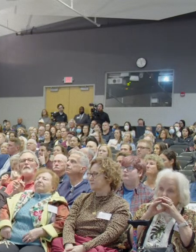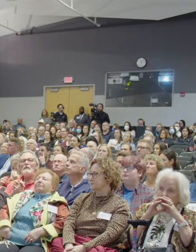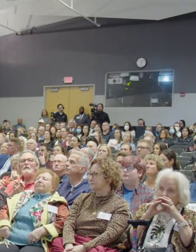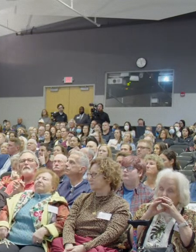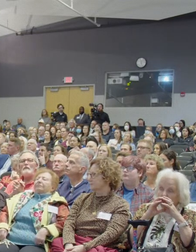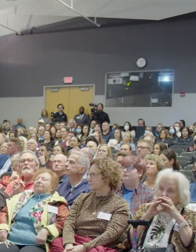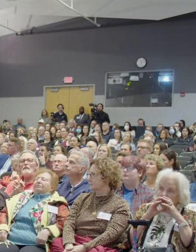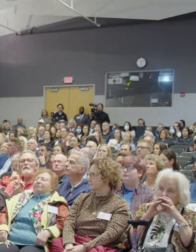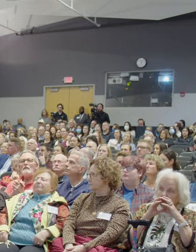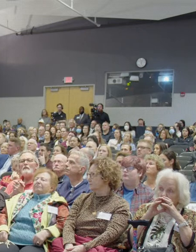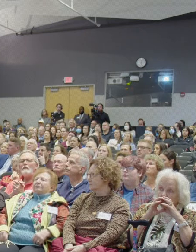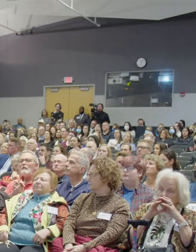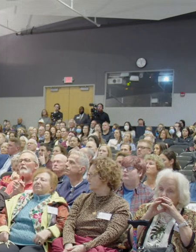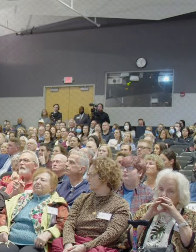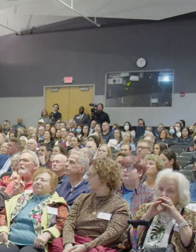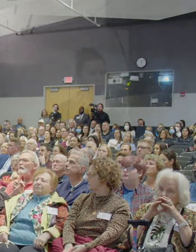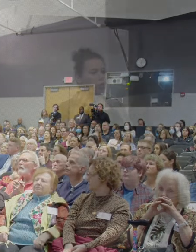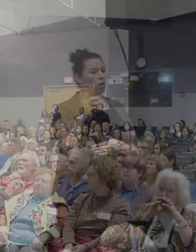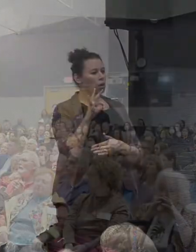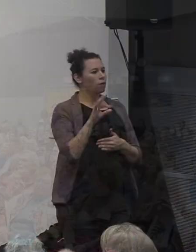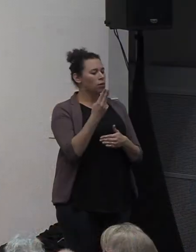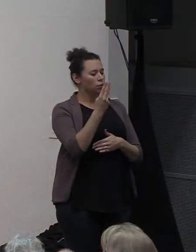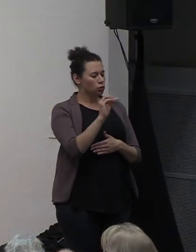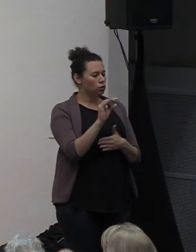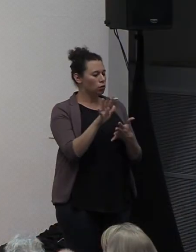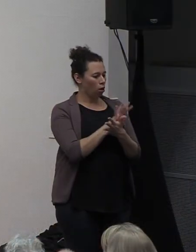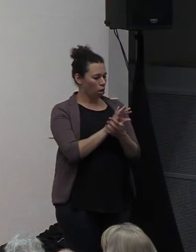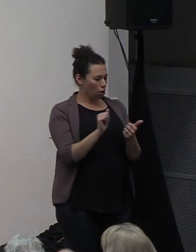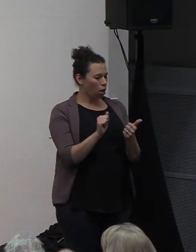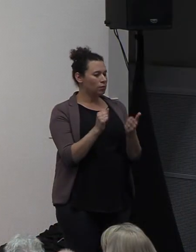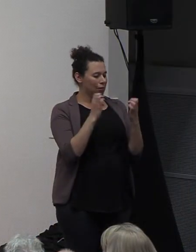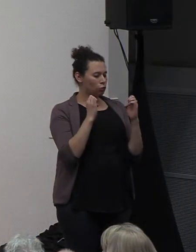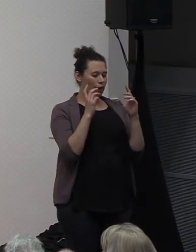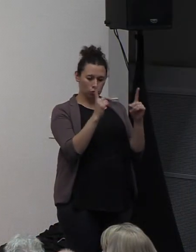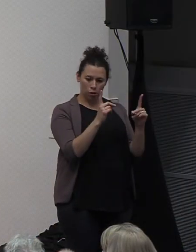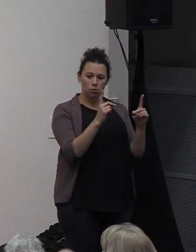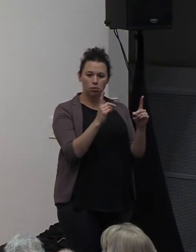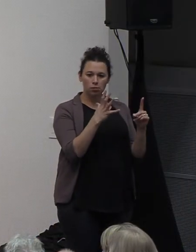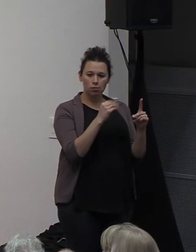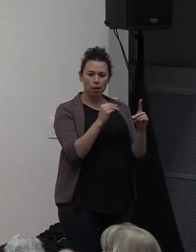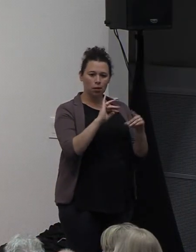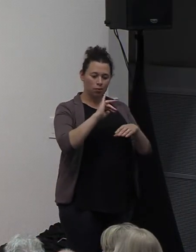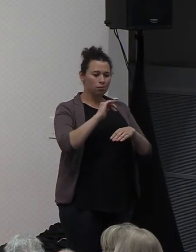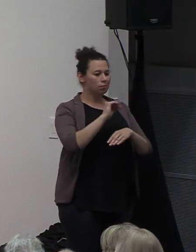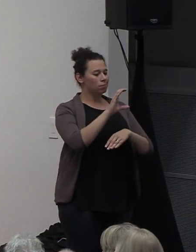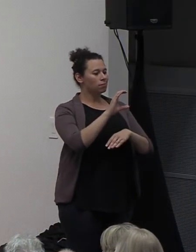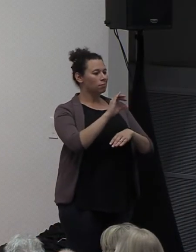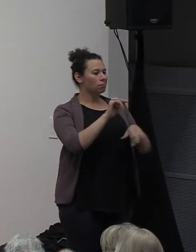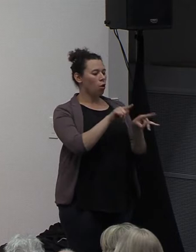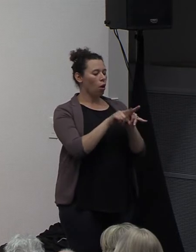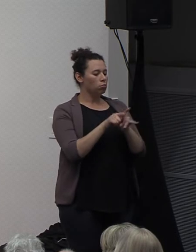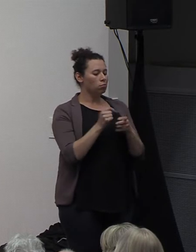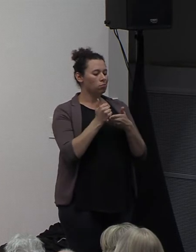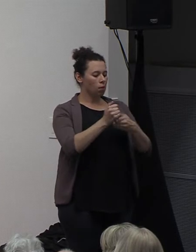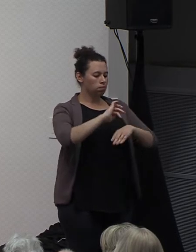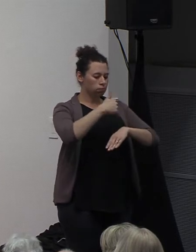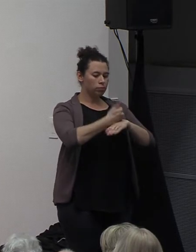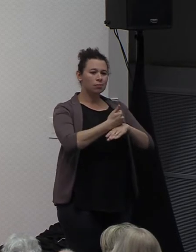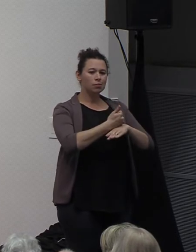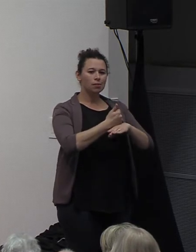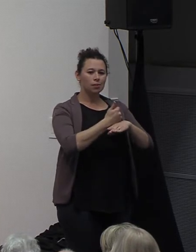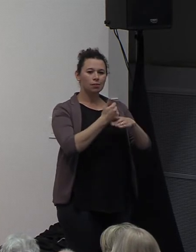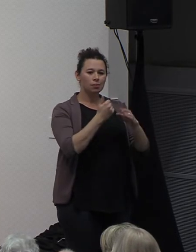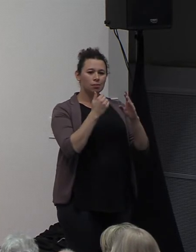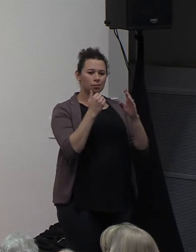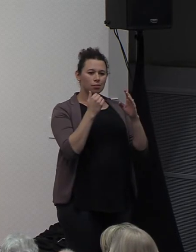Holocaust Education and Awareness Commission, and co-founder of Conversation Builds Character. We're so pleased to have been